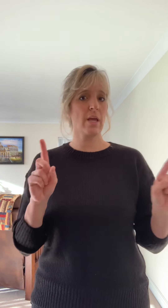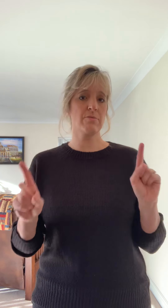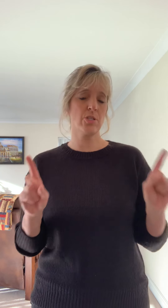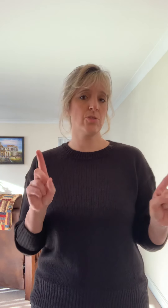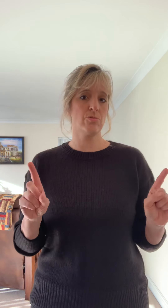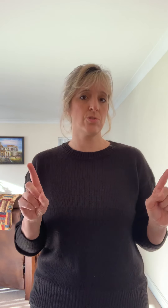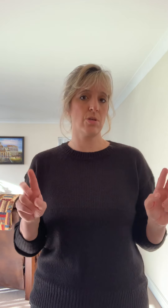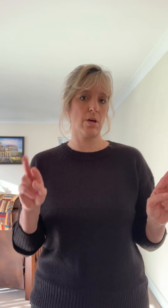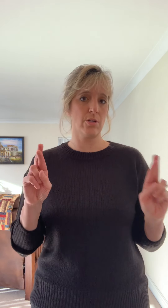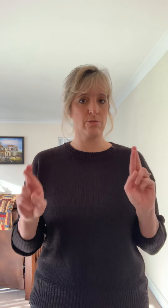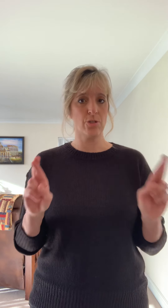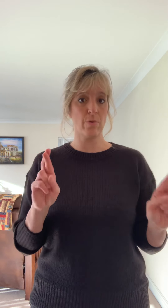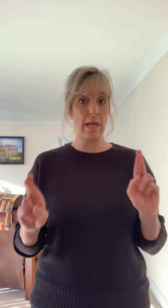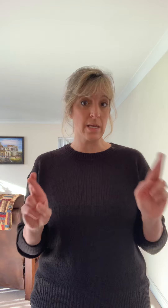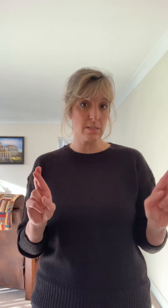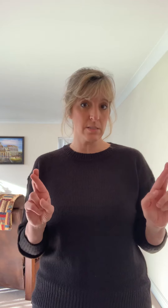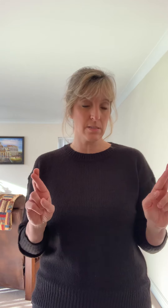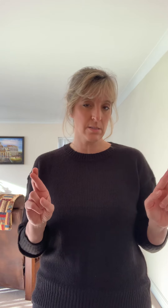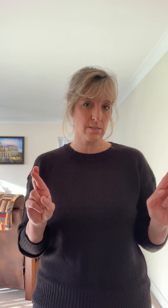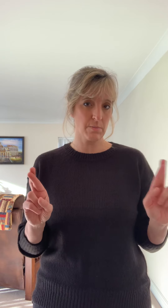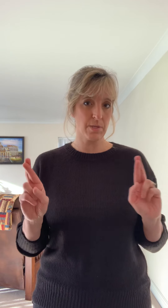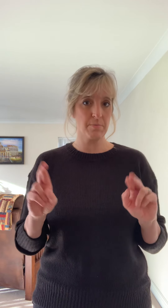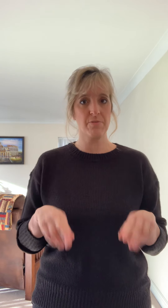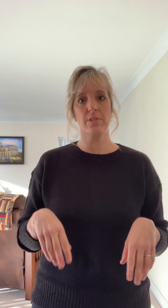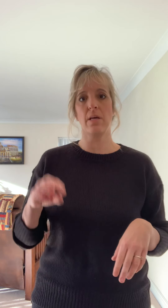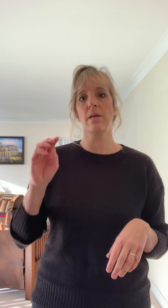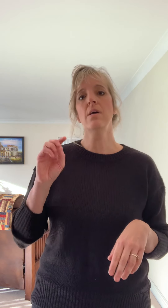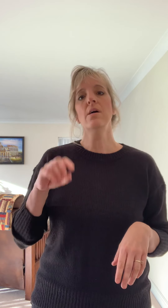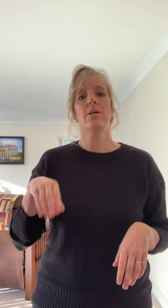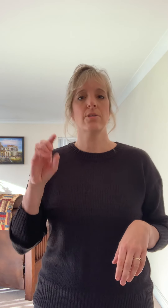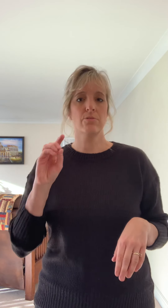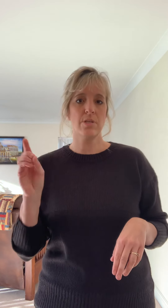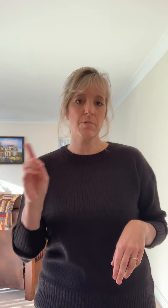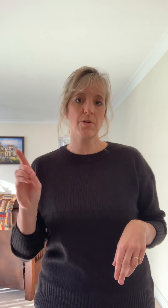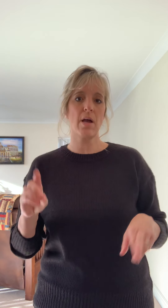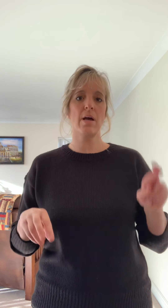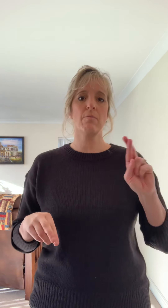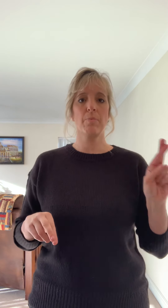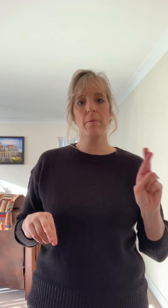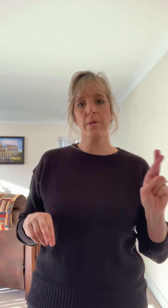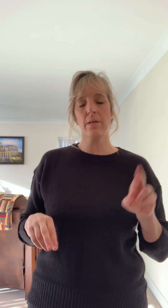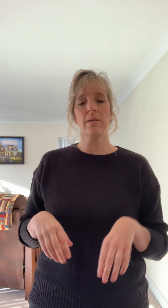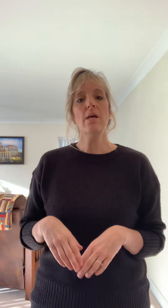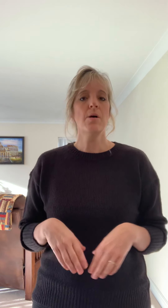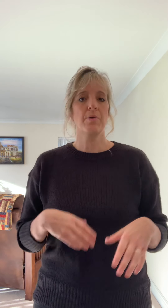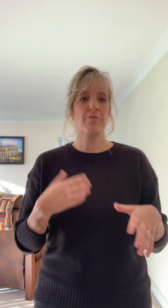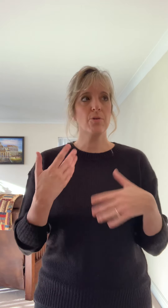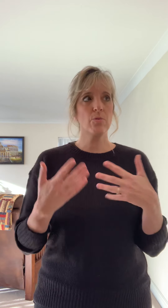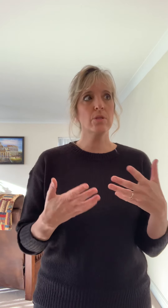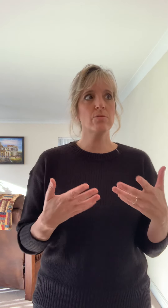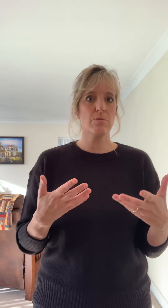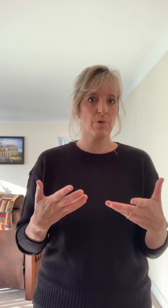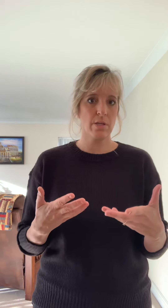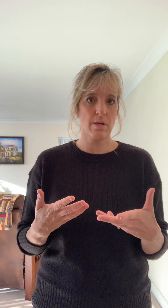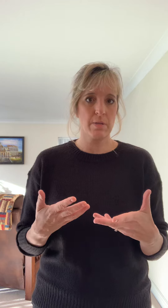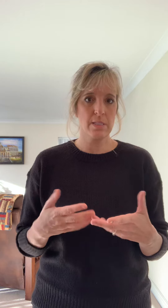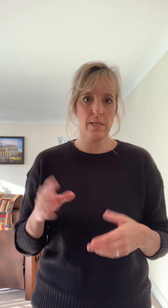to use your two hands. Sometimes if you say, Democrat, Republican, but if you're only using one of them in a sentence,